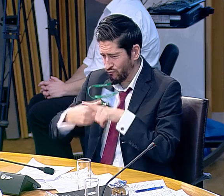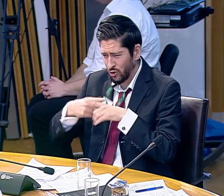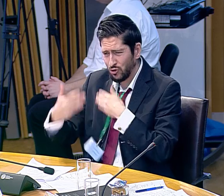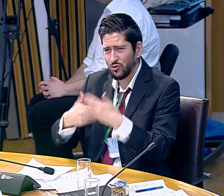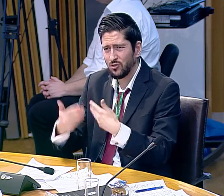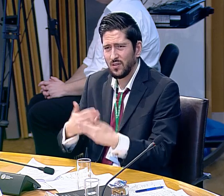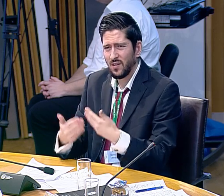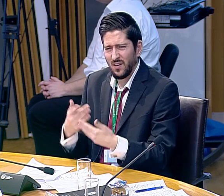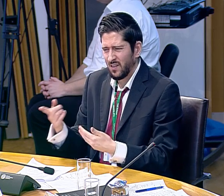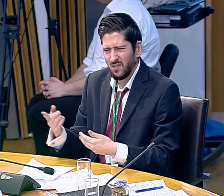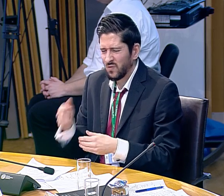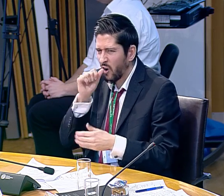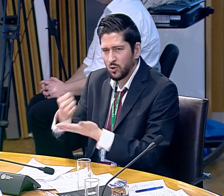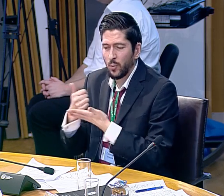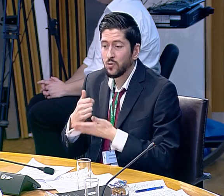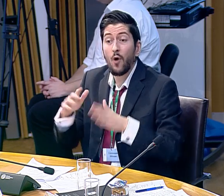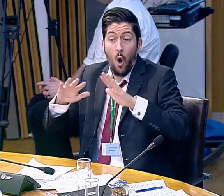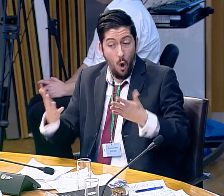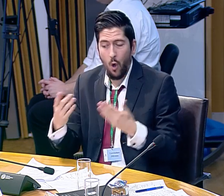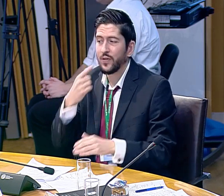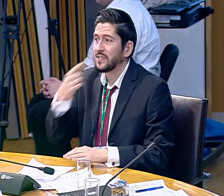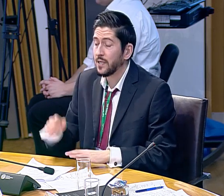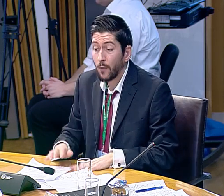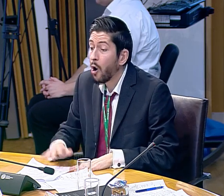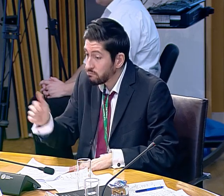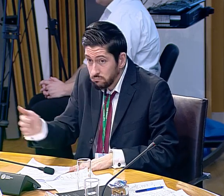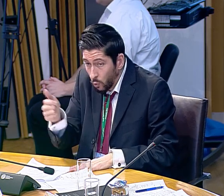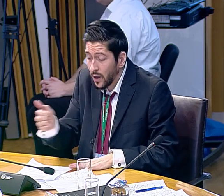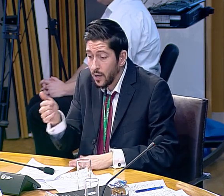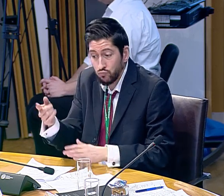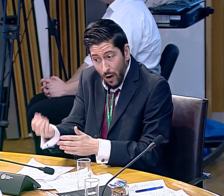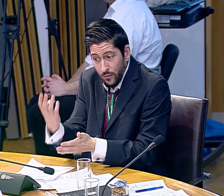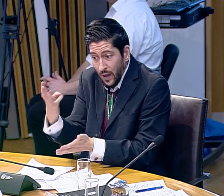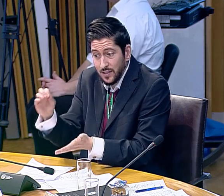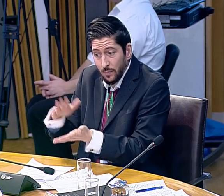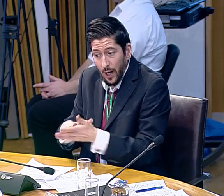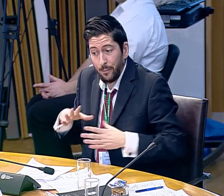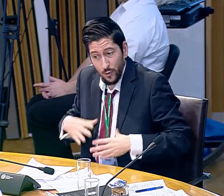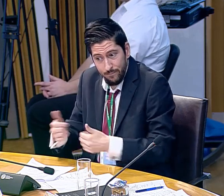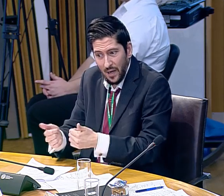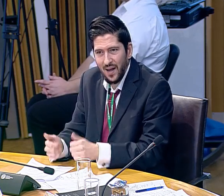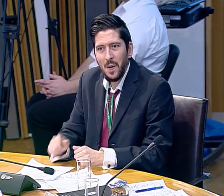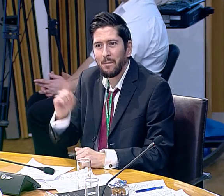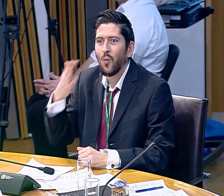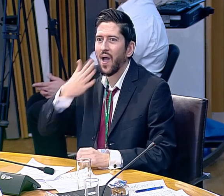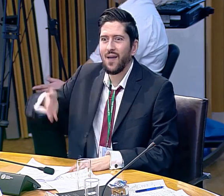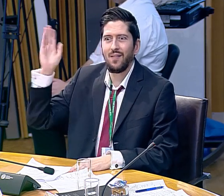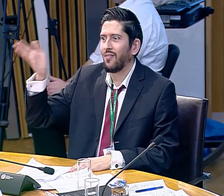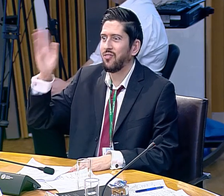saying sort of no, you know, they won't adapt their style of teaching to accommodate, you know, me as a student in the class or whatever.